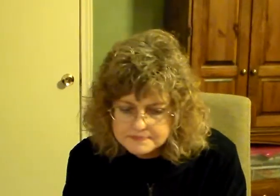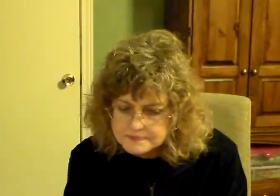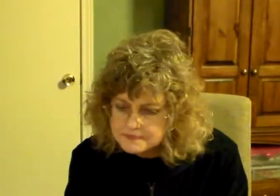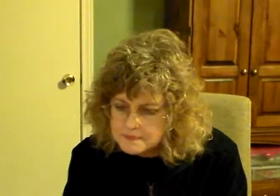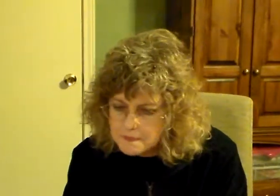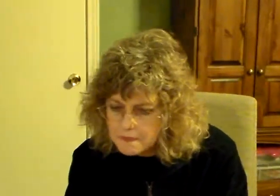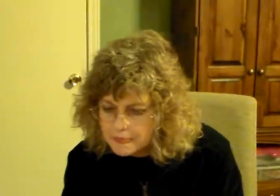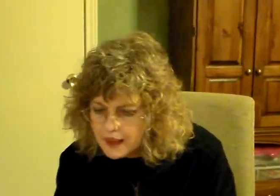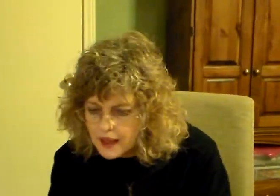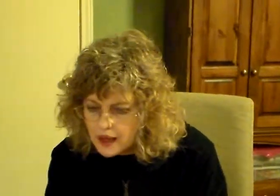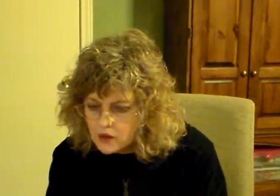product.